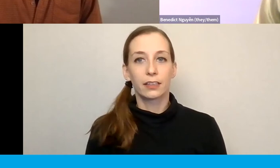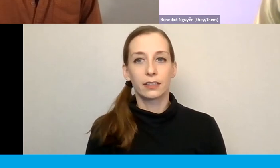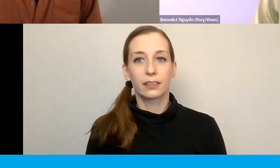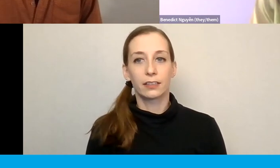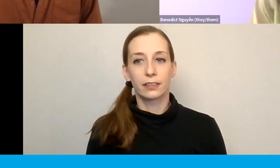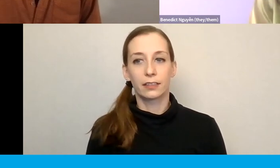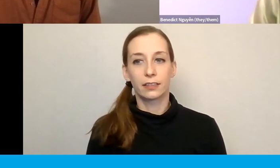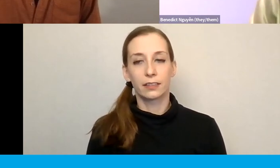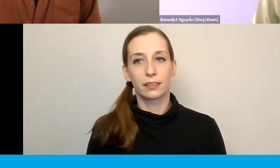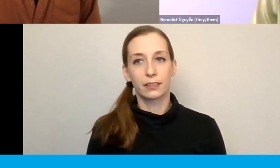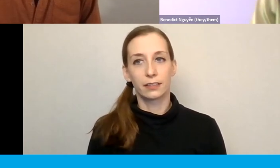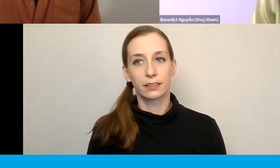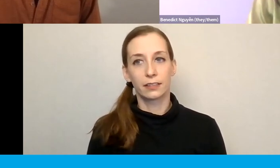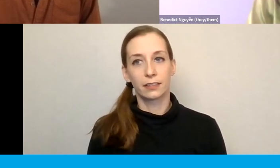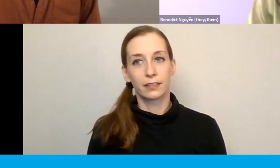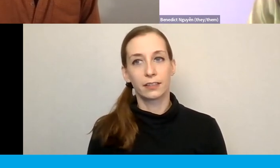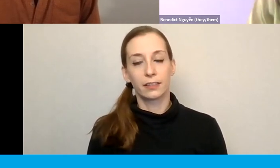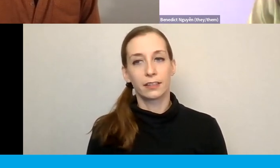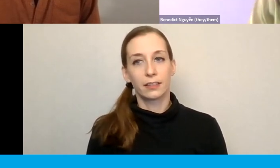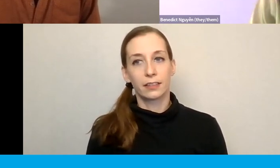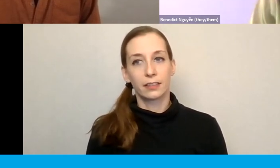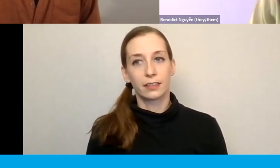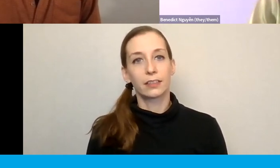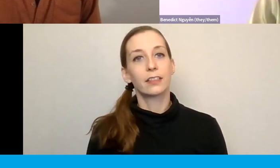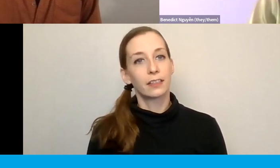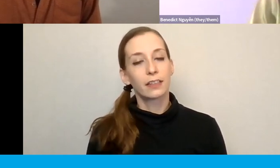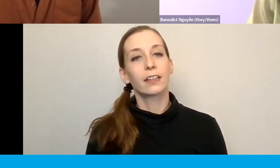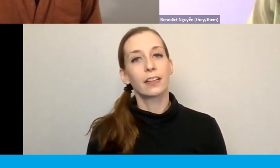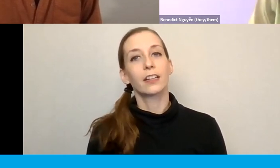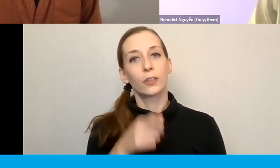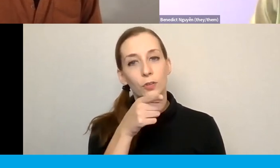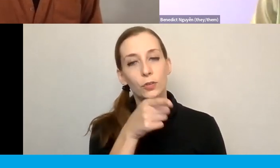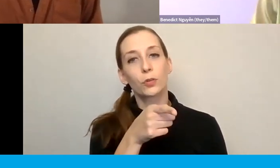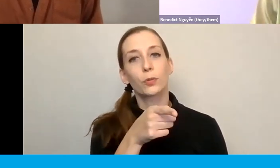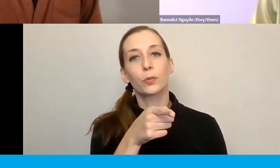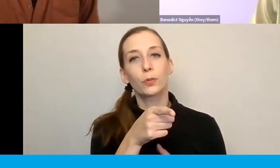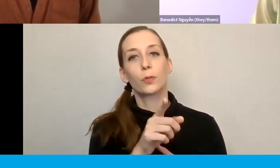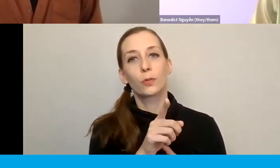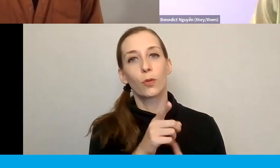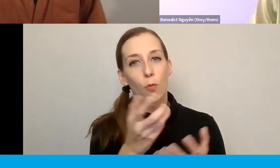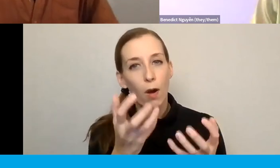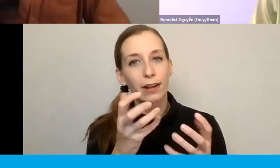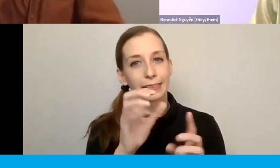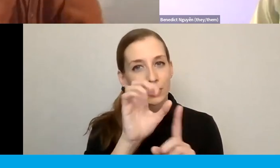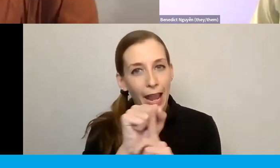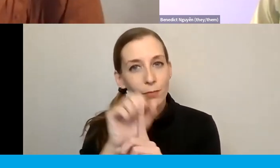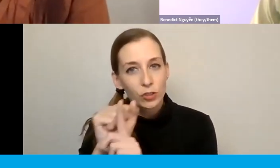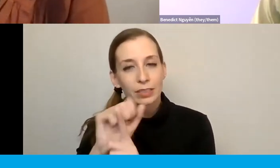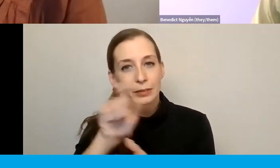viewers to notice things that might have, you know, get lost in other compositional